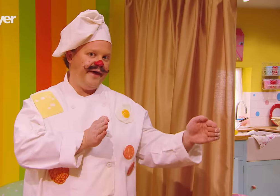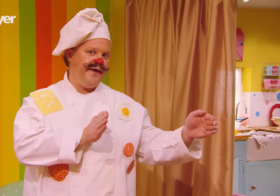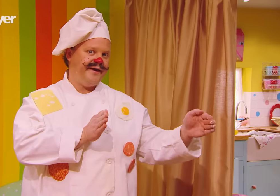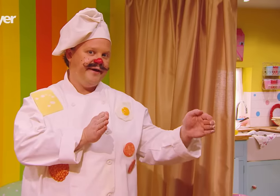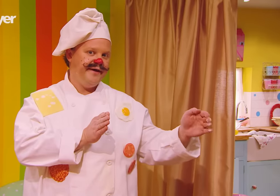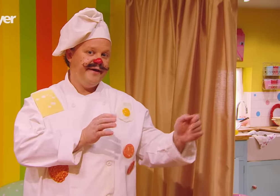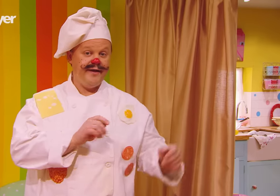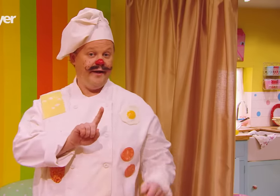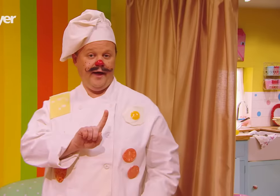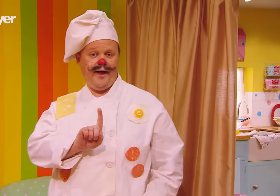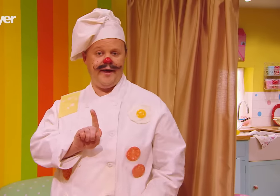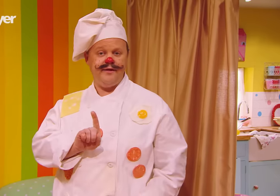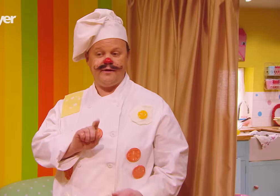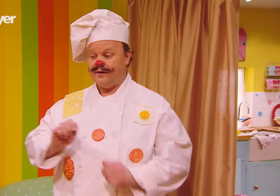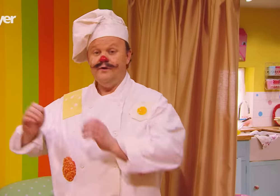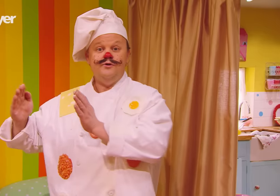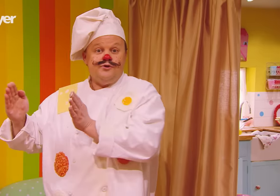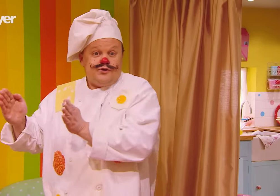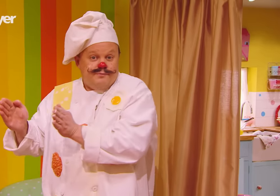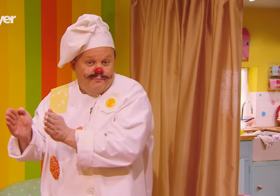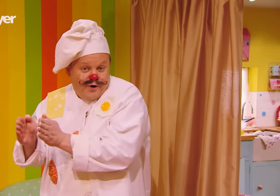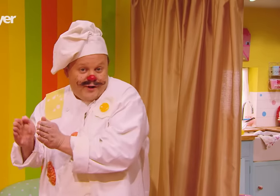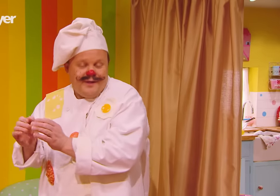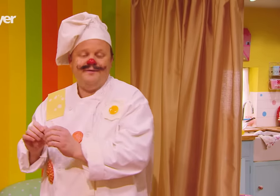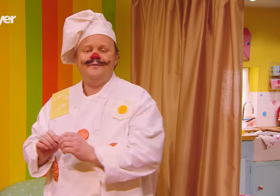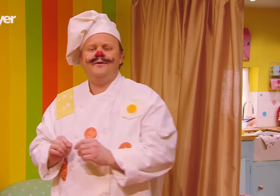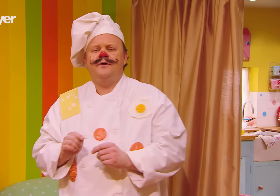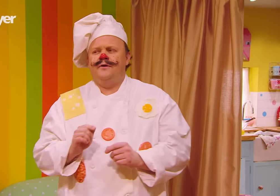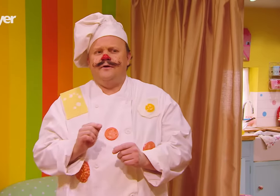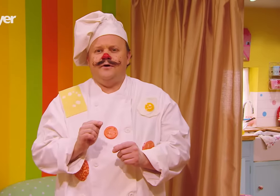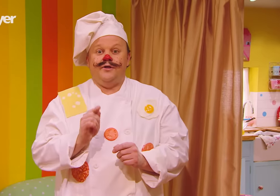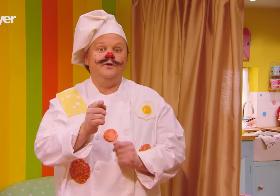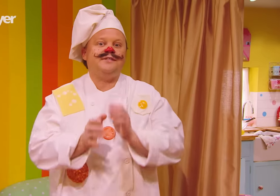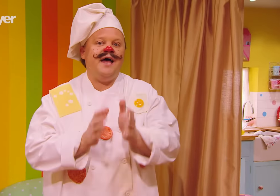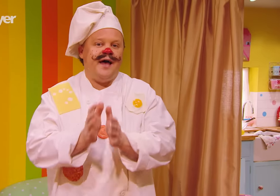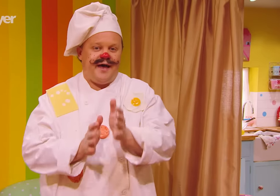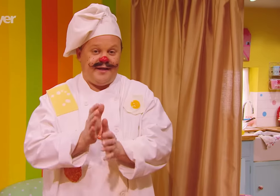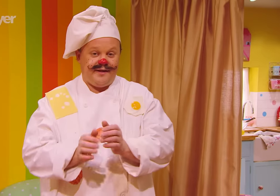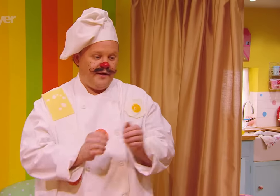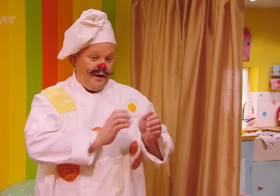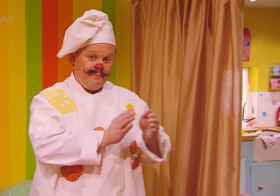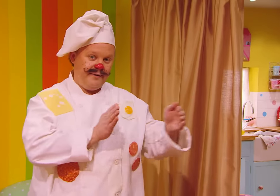Big and small. You sign